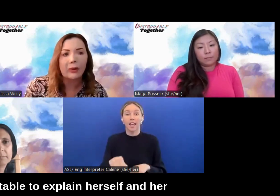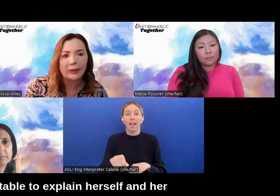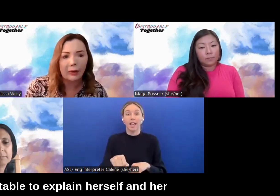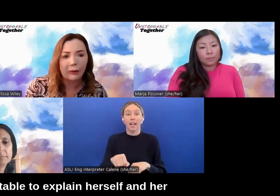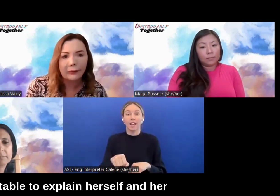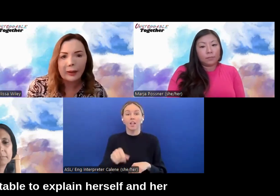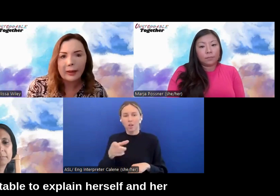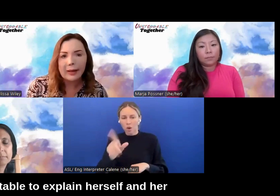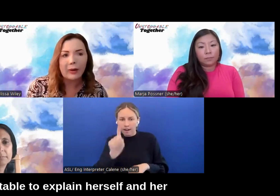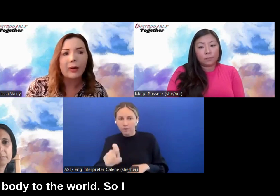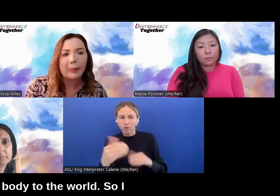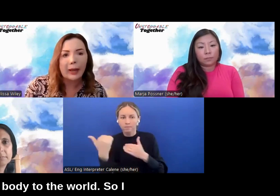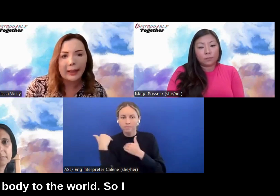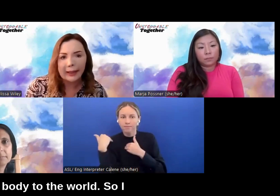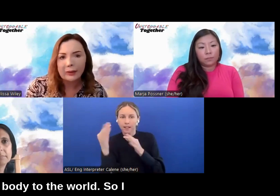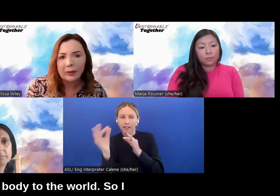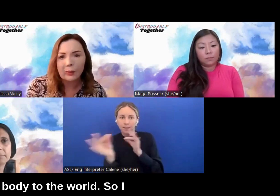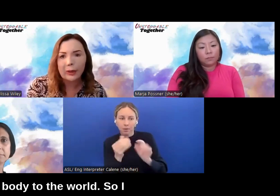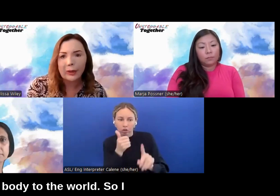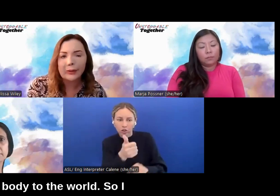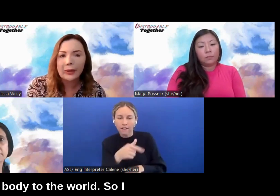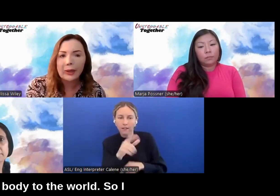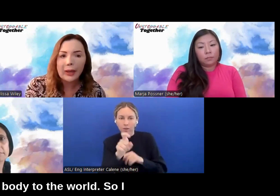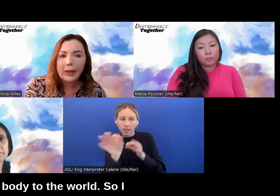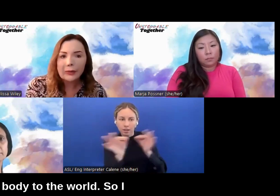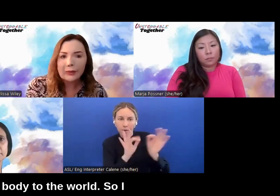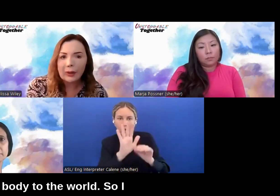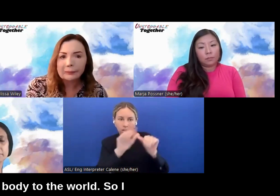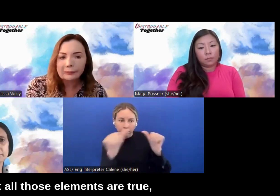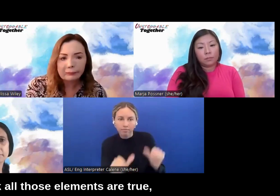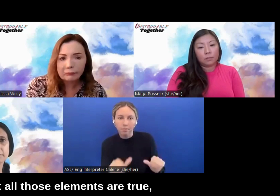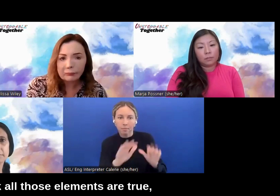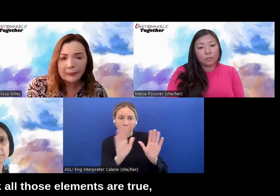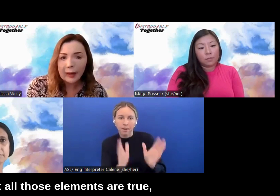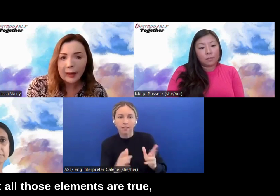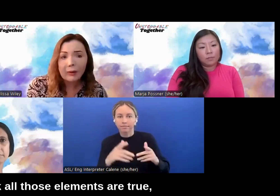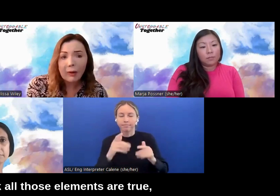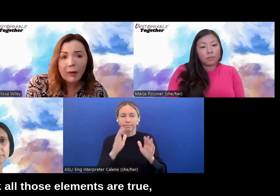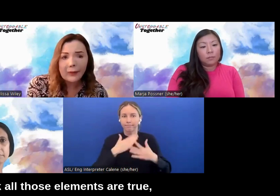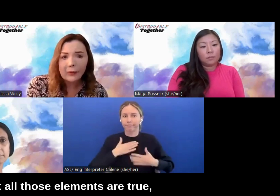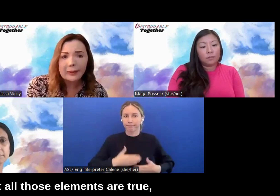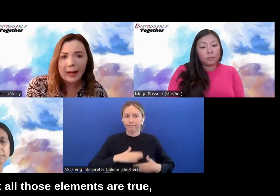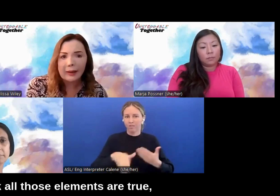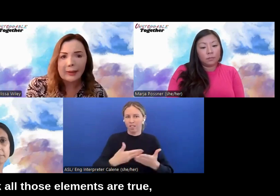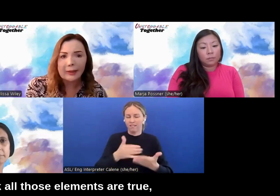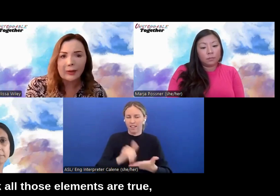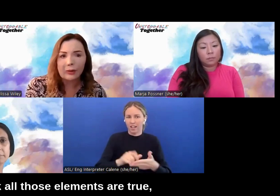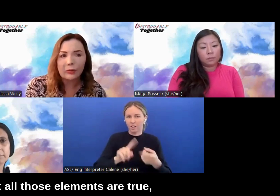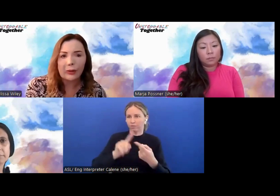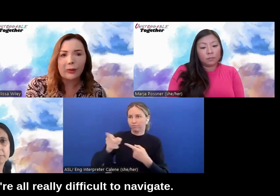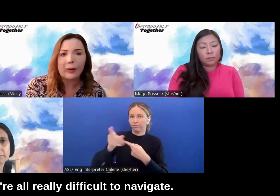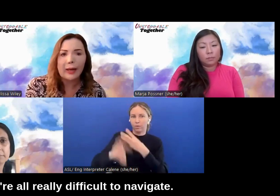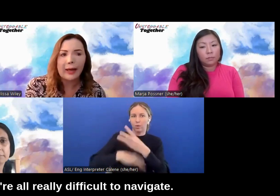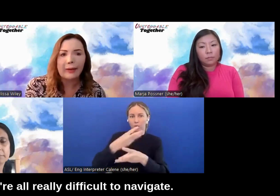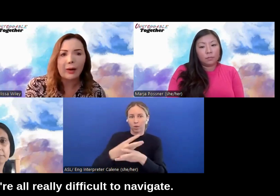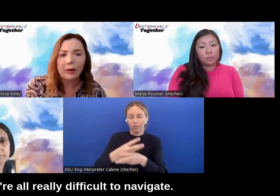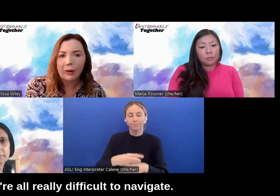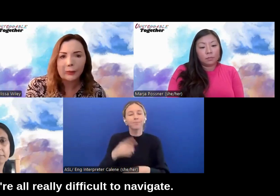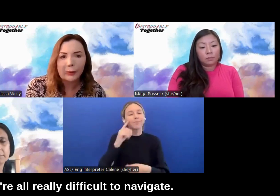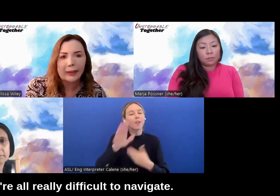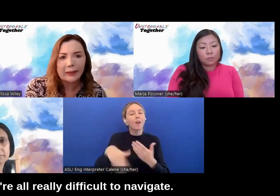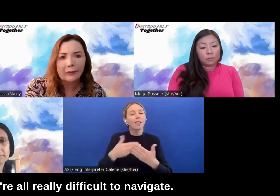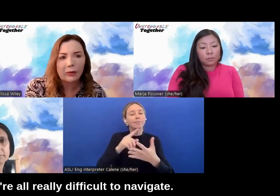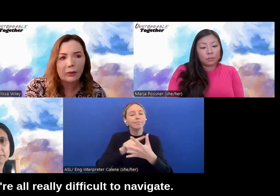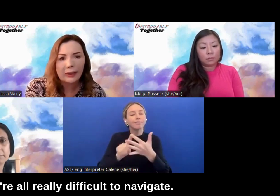explain herself and her body to the world. So I think all of those elements are true, and they're